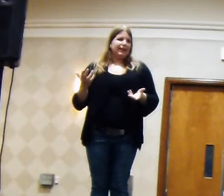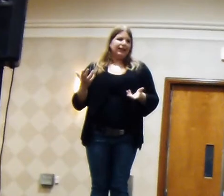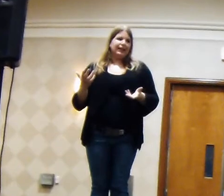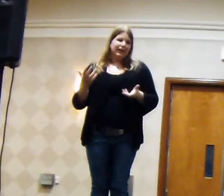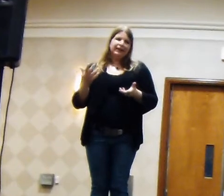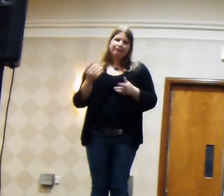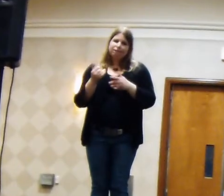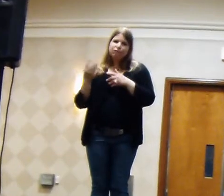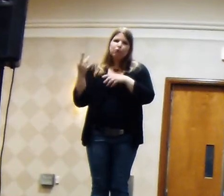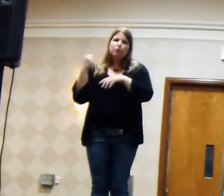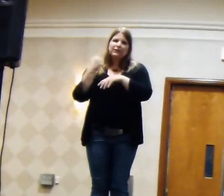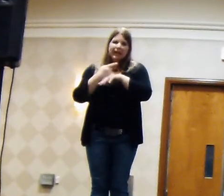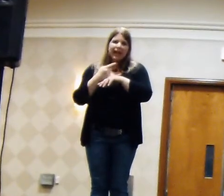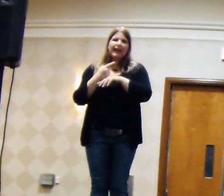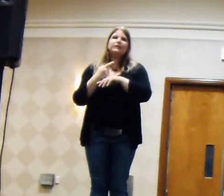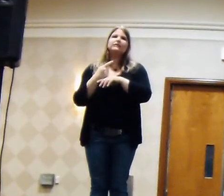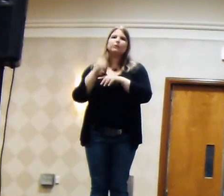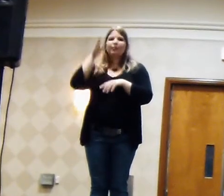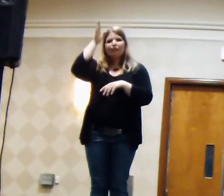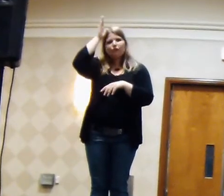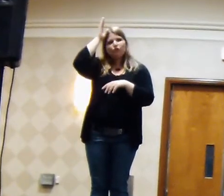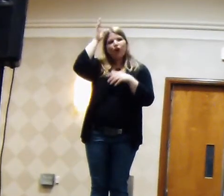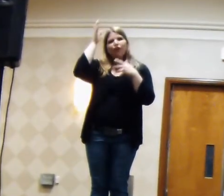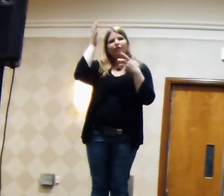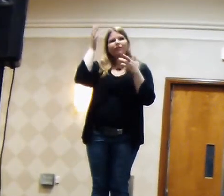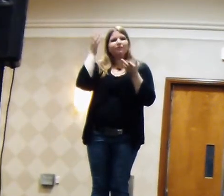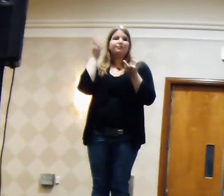days to shoot that. But yeah, that was really